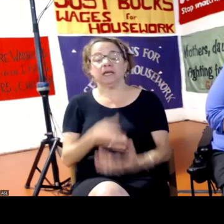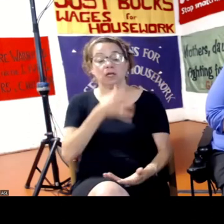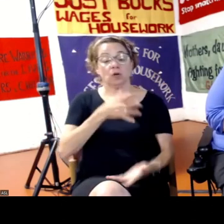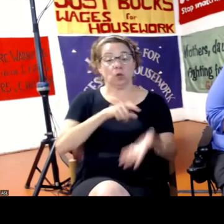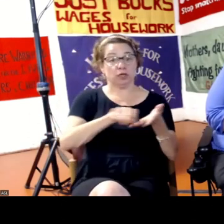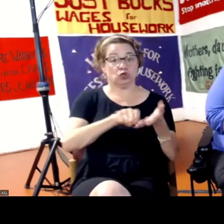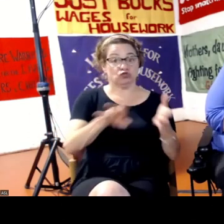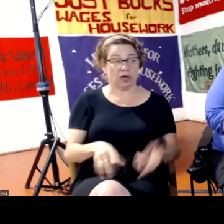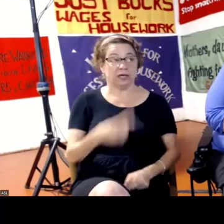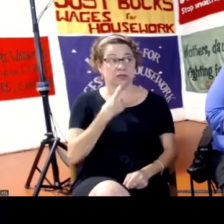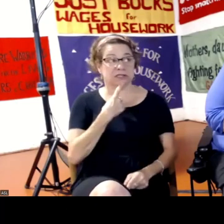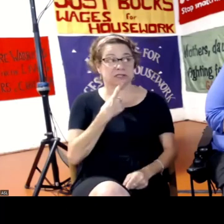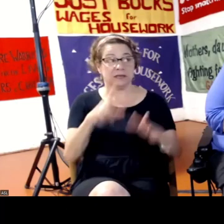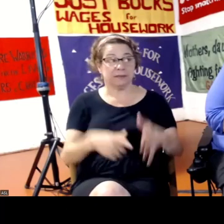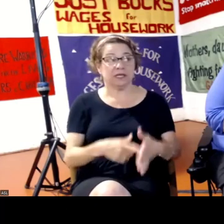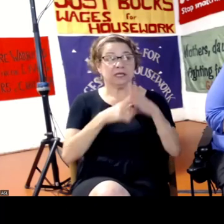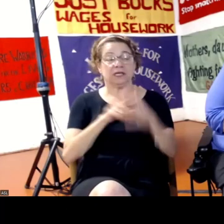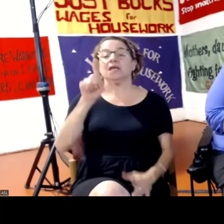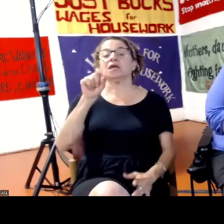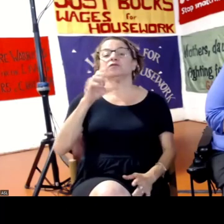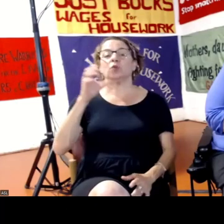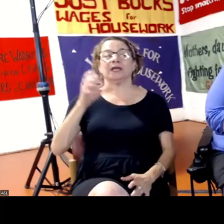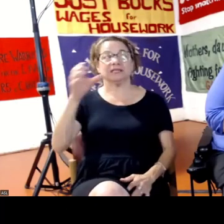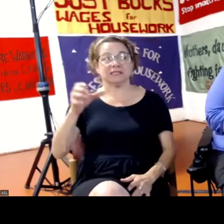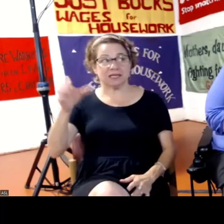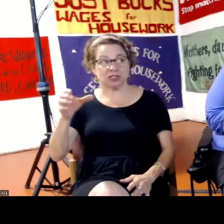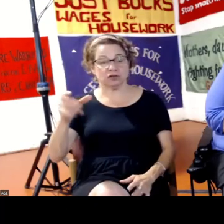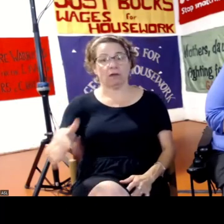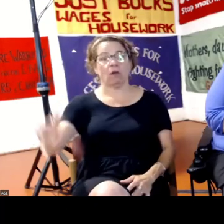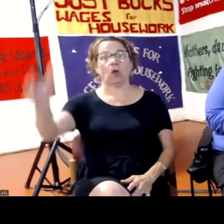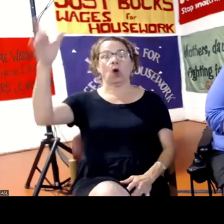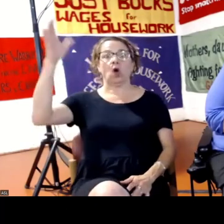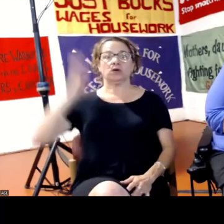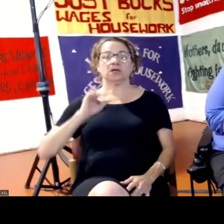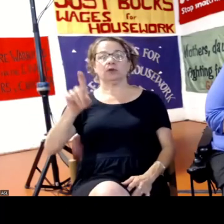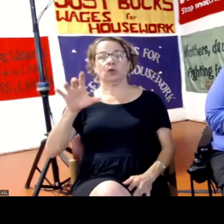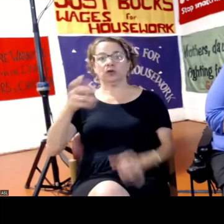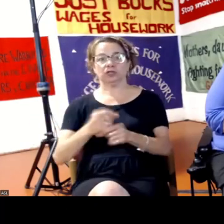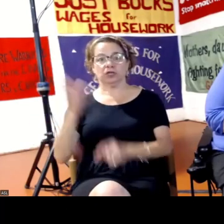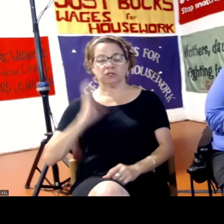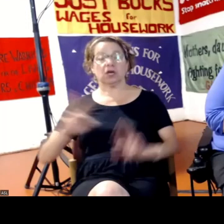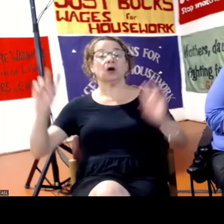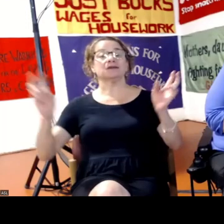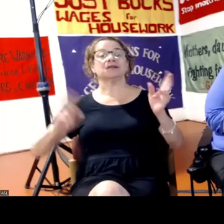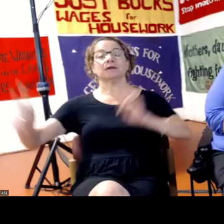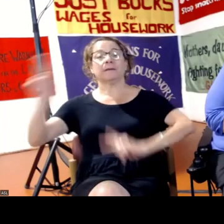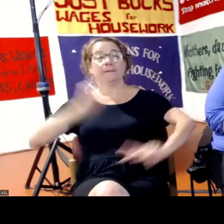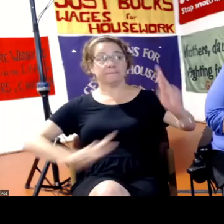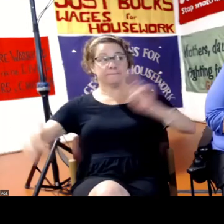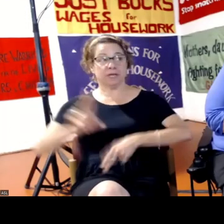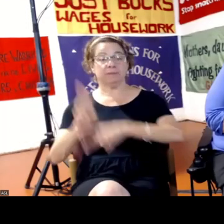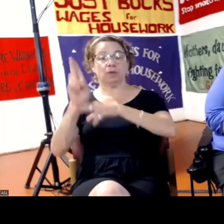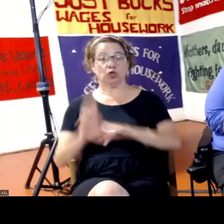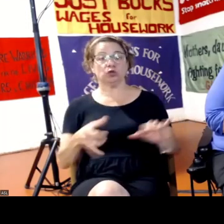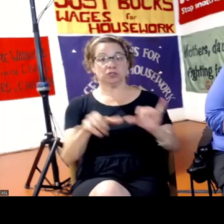And this is at the beginning of the 20th century. It's really a long time ago. A people accustomed to